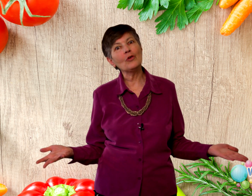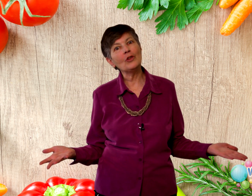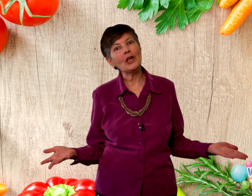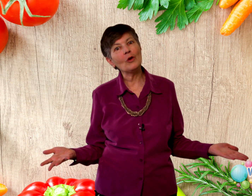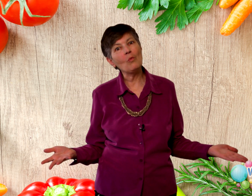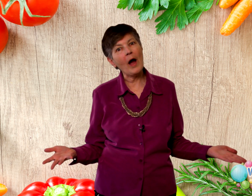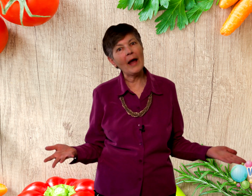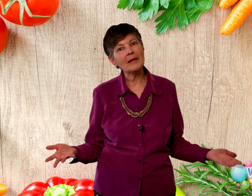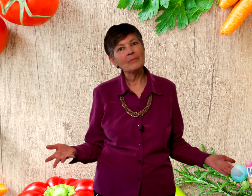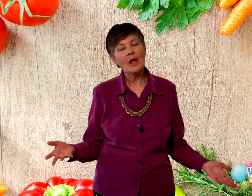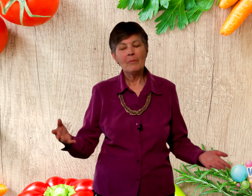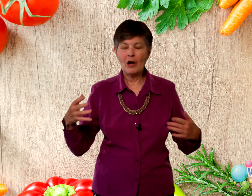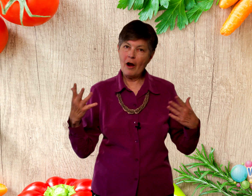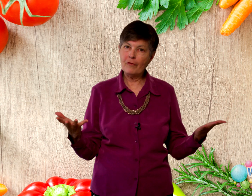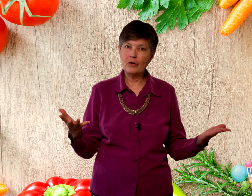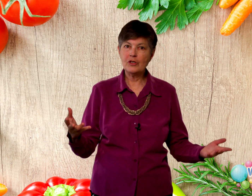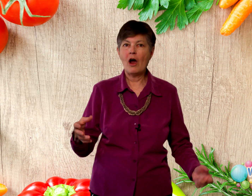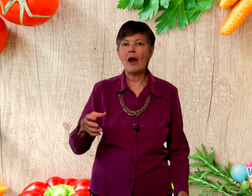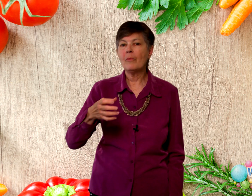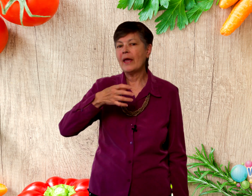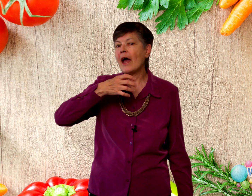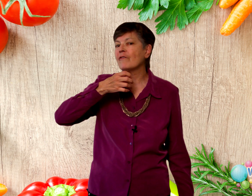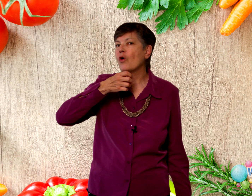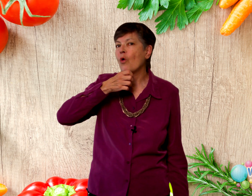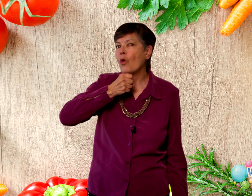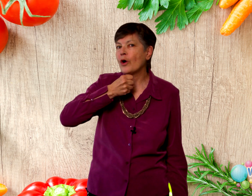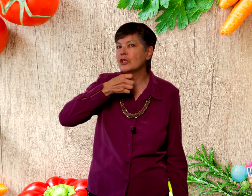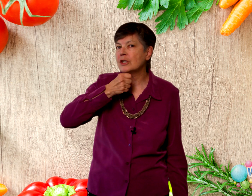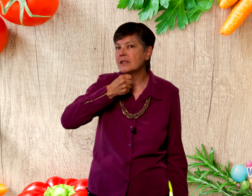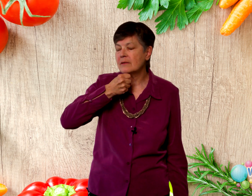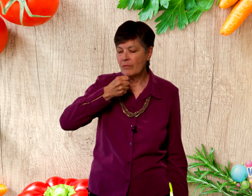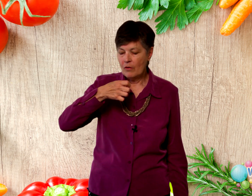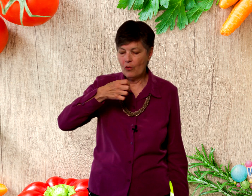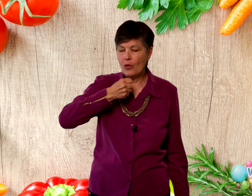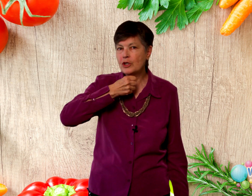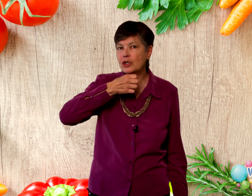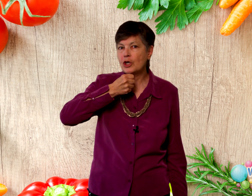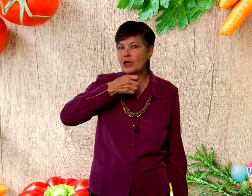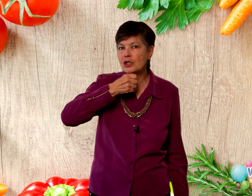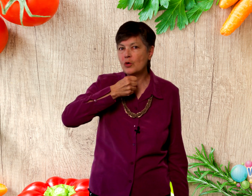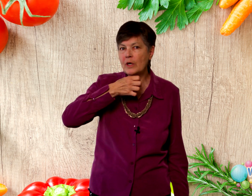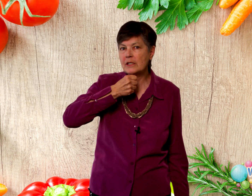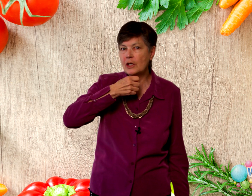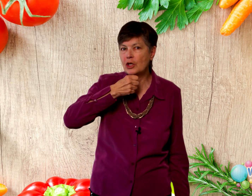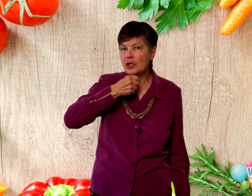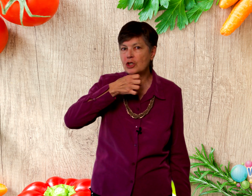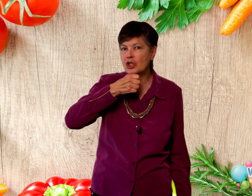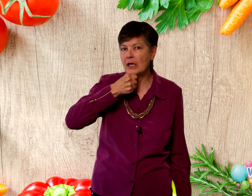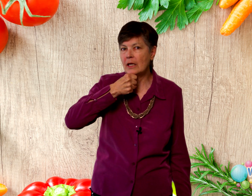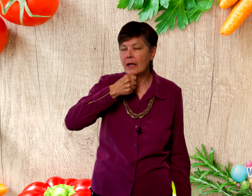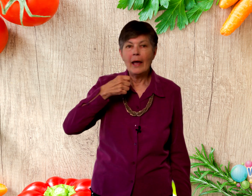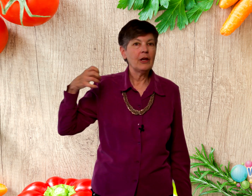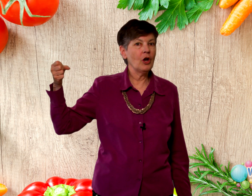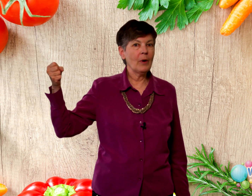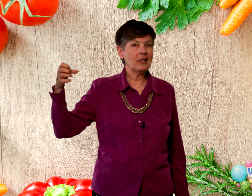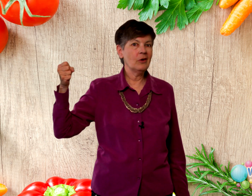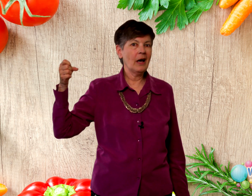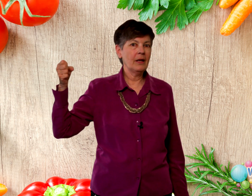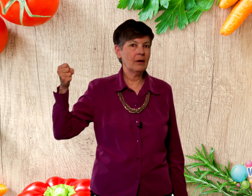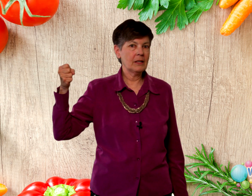that you want. But our foods are, we have oranges. For oranges, you're going to squeeze under your chin, and you don't want to do it out here because this